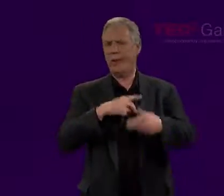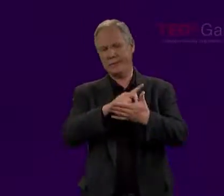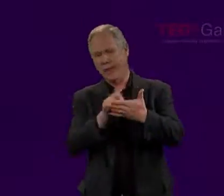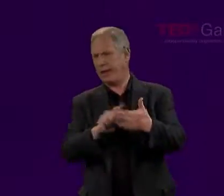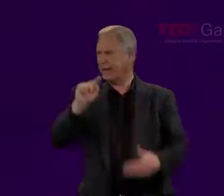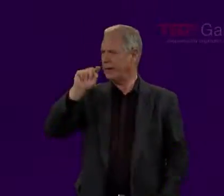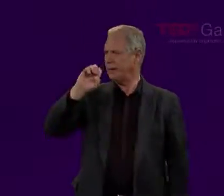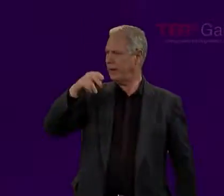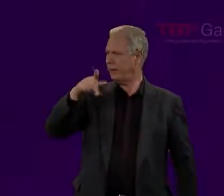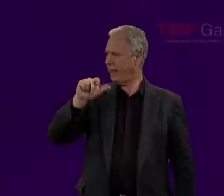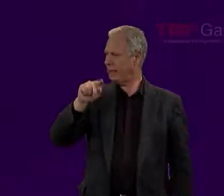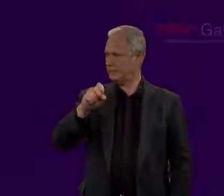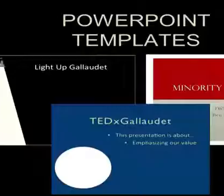So what does that light mean?